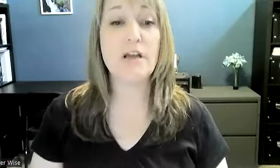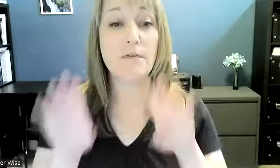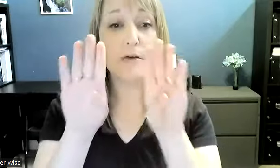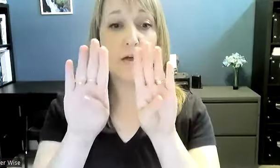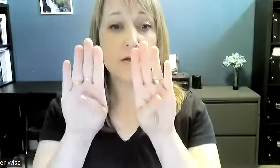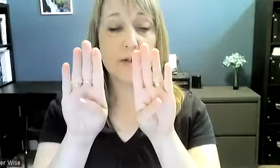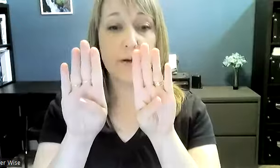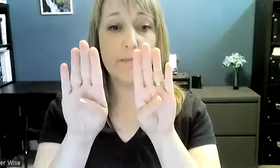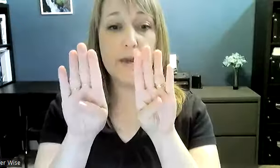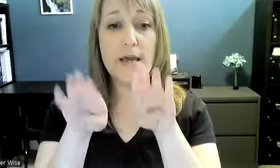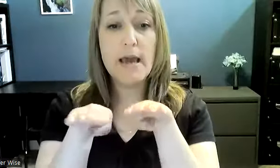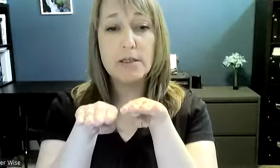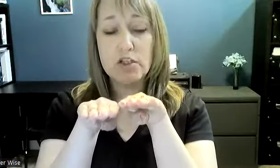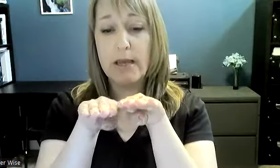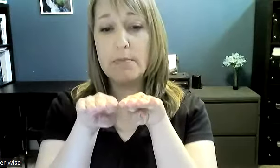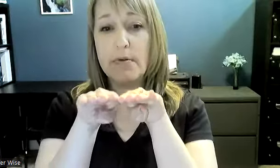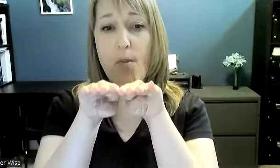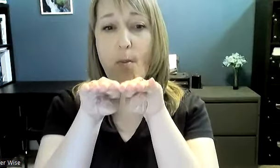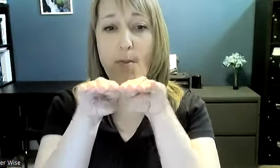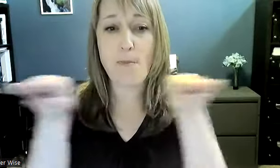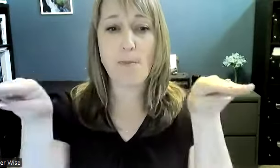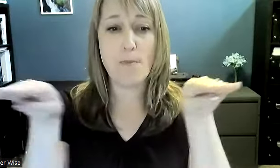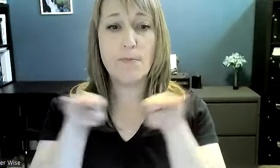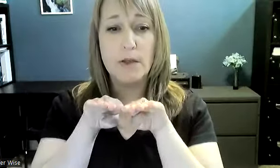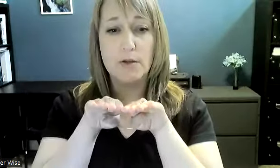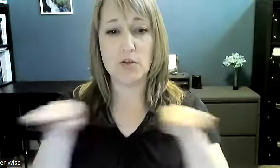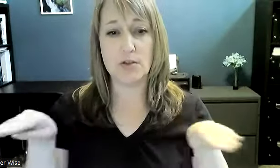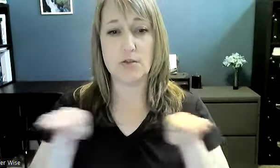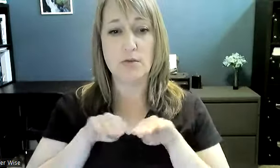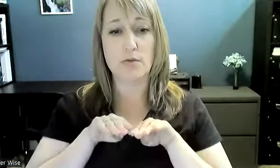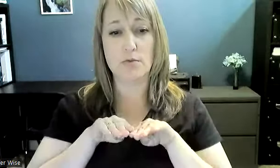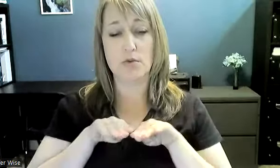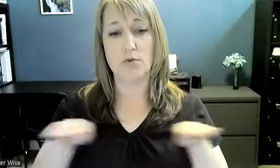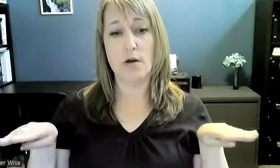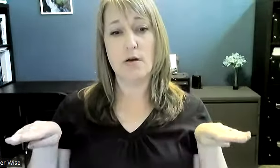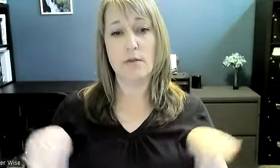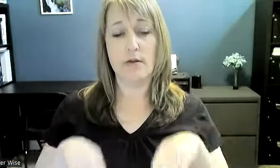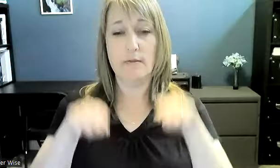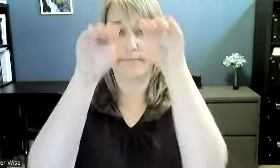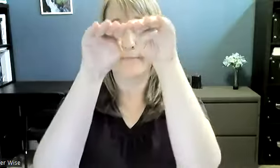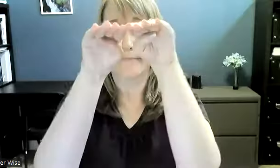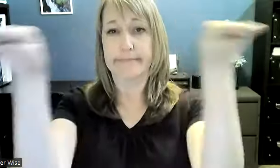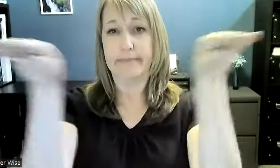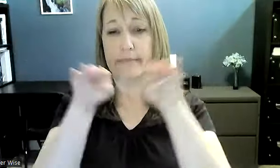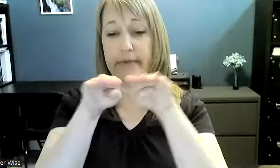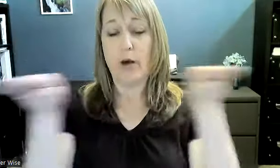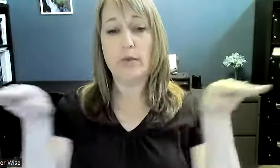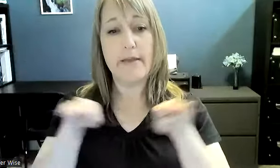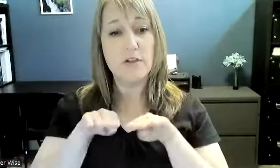shelf. So in a B hand shape, and you just draw outline the